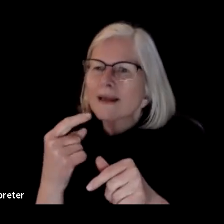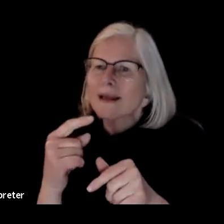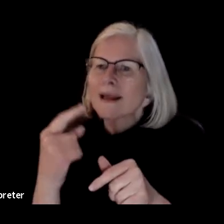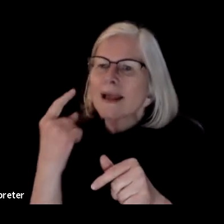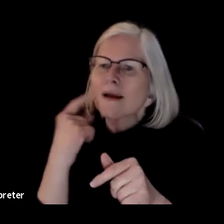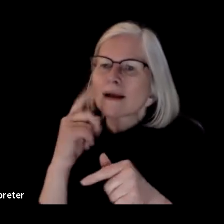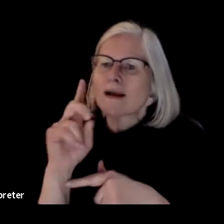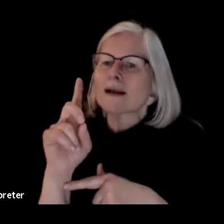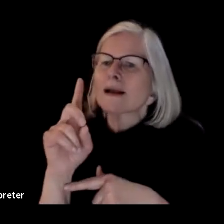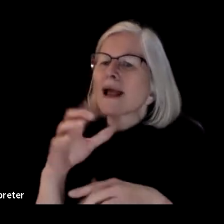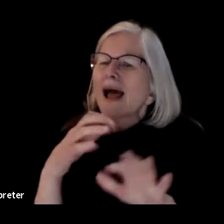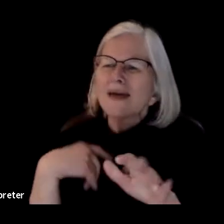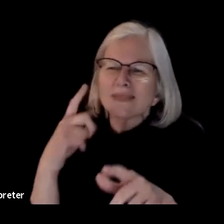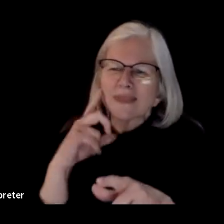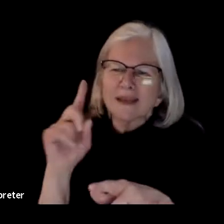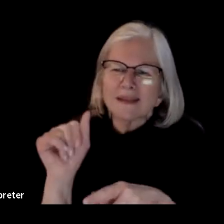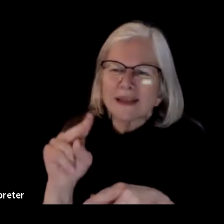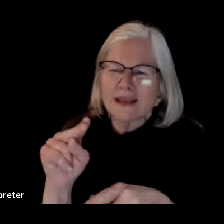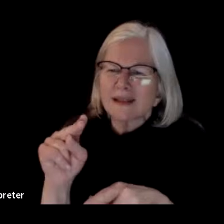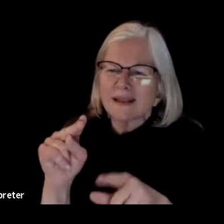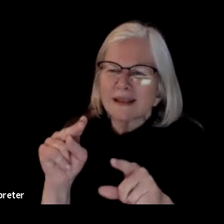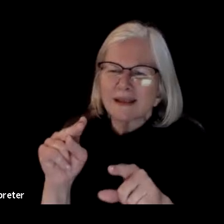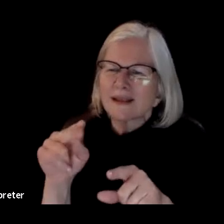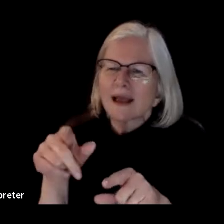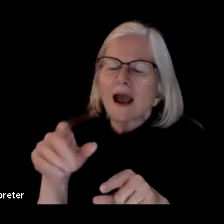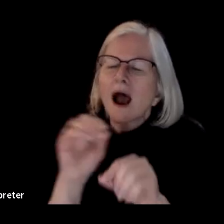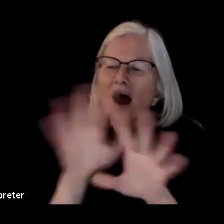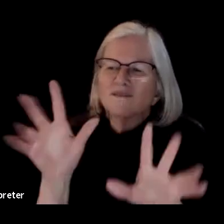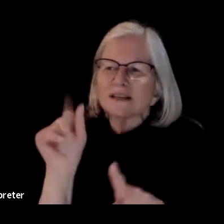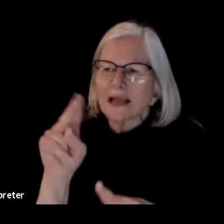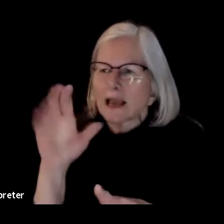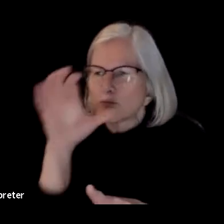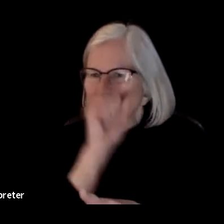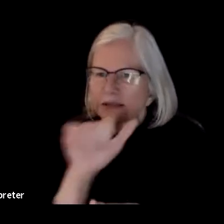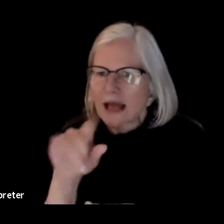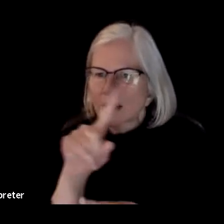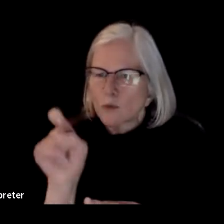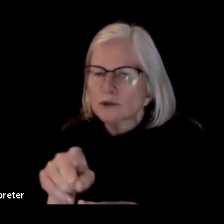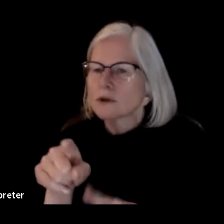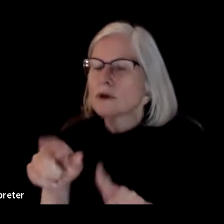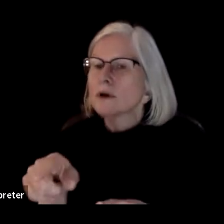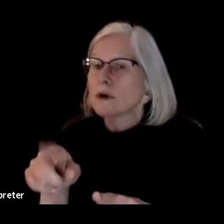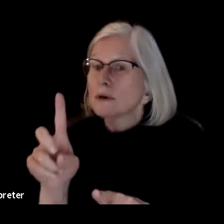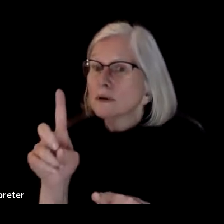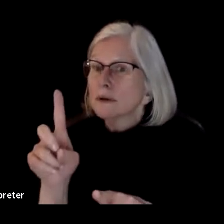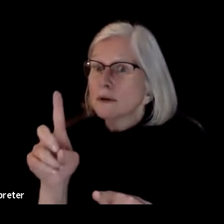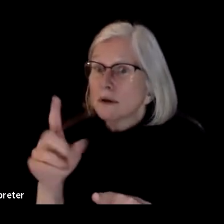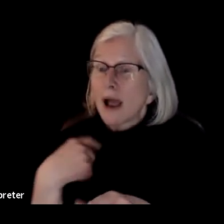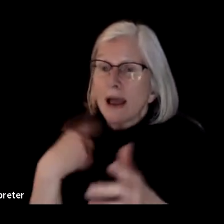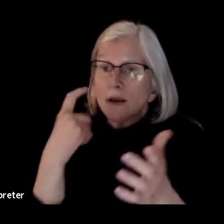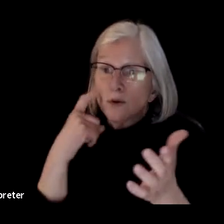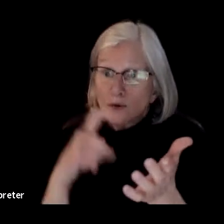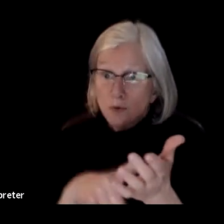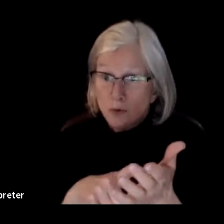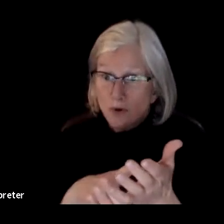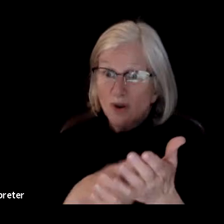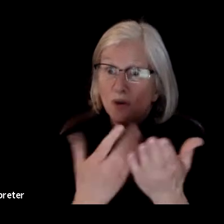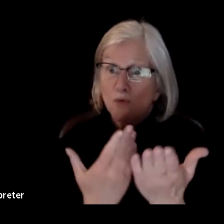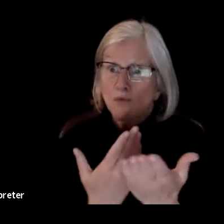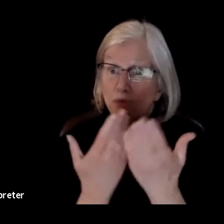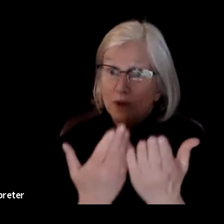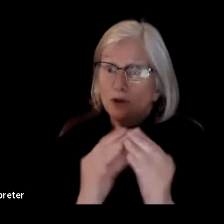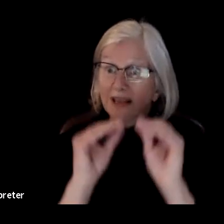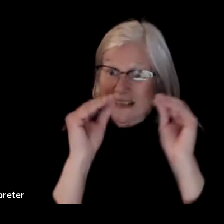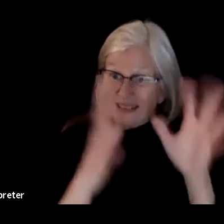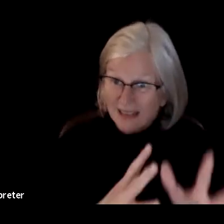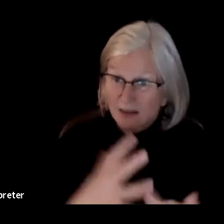your question? I'm so sorry. Sure, no problem at all. So I just noticed that you're recommending that teachers, healthcare workers, other